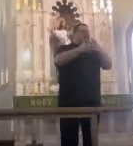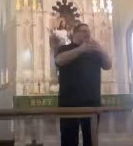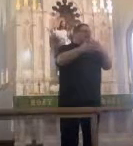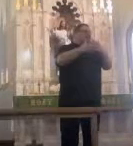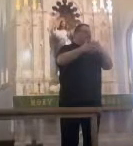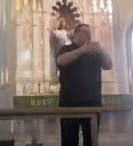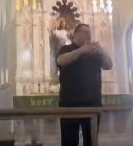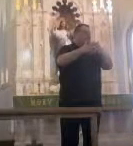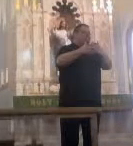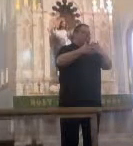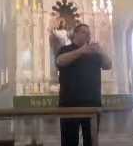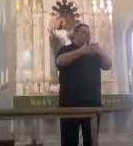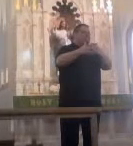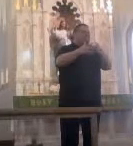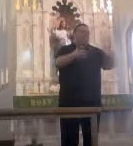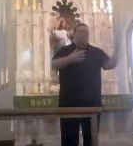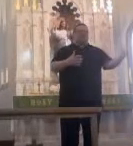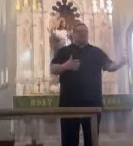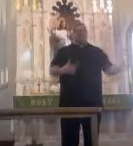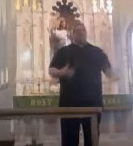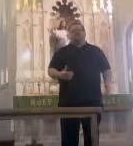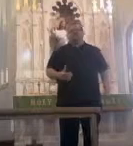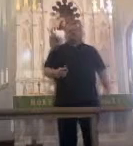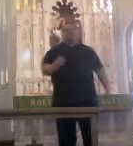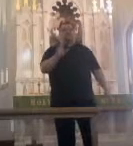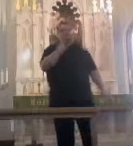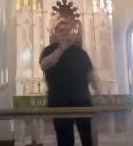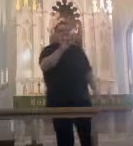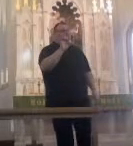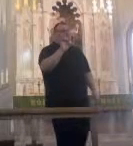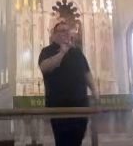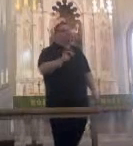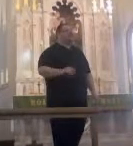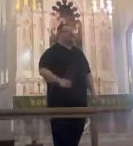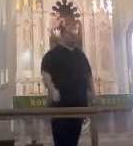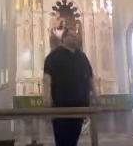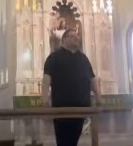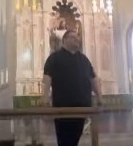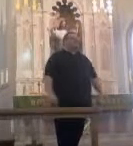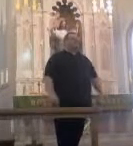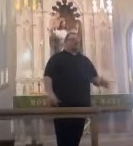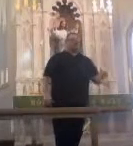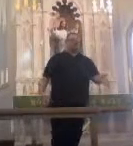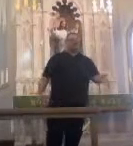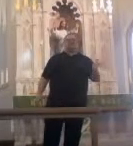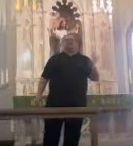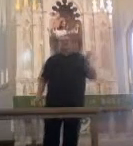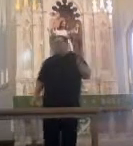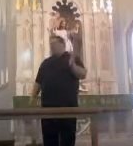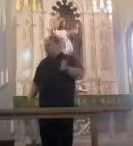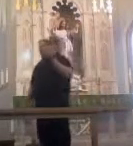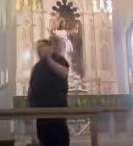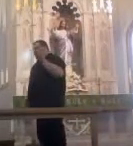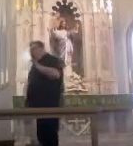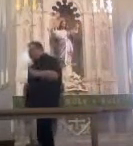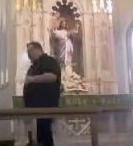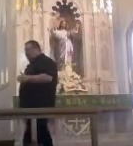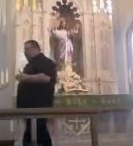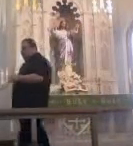Christ-centered community. Friends. Christian friends. Who will help us with reality